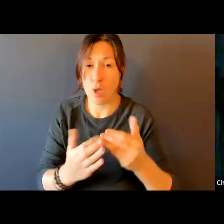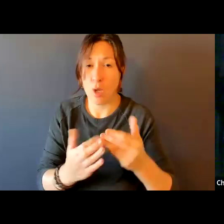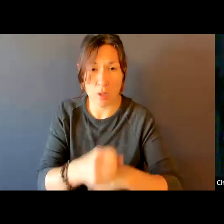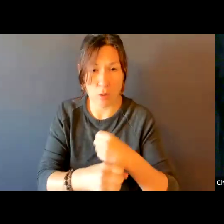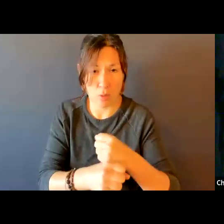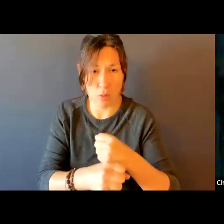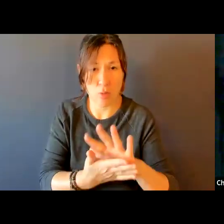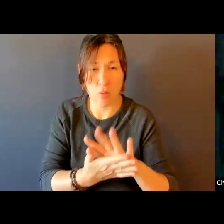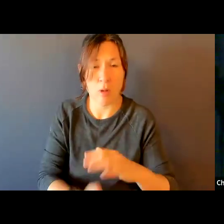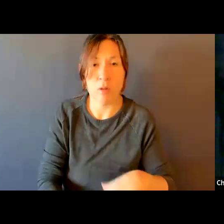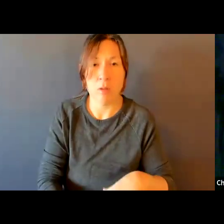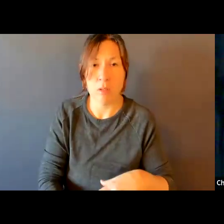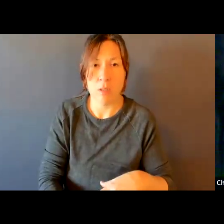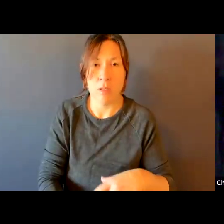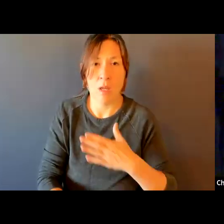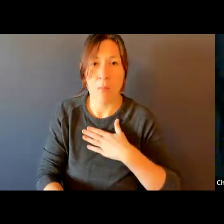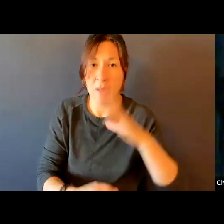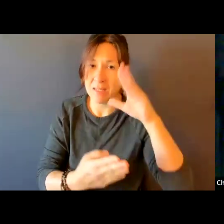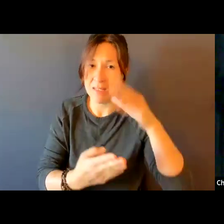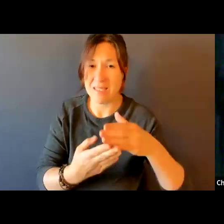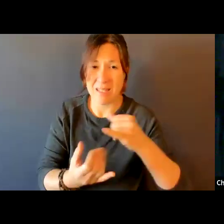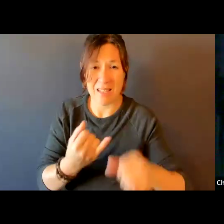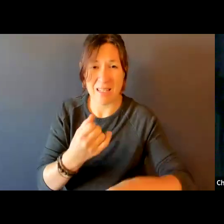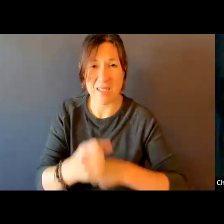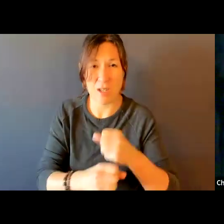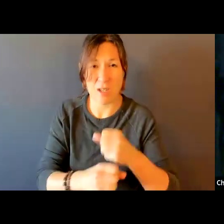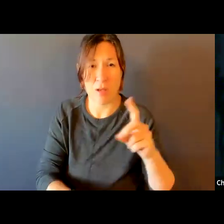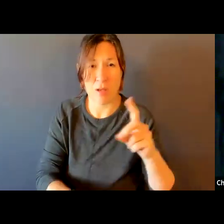is my son's final year at the Dever. And I wanted